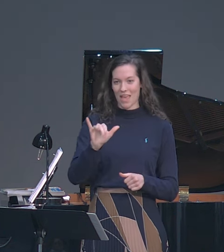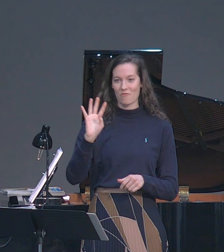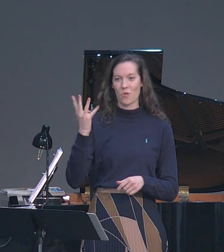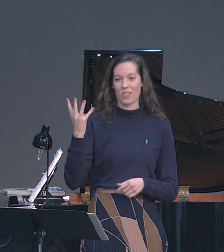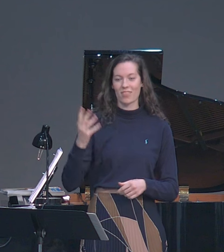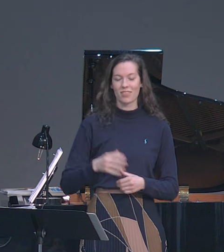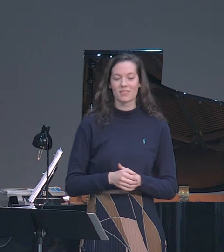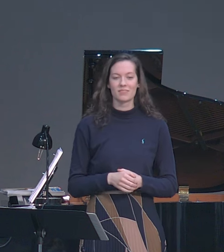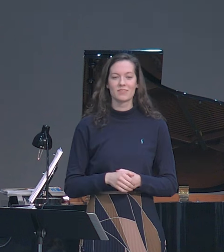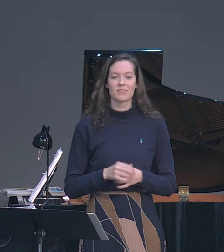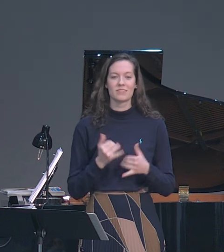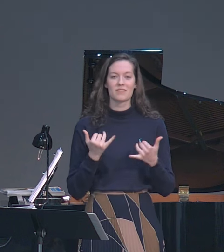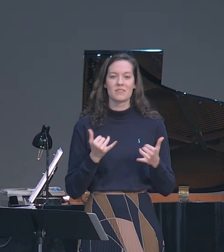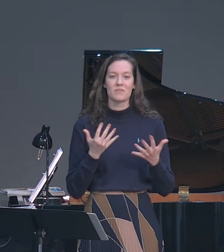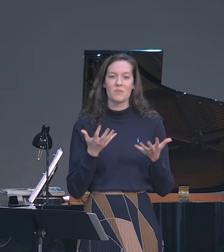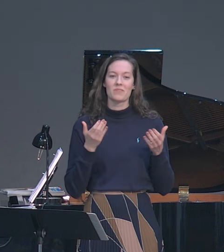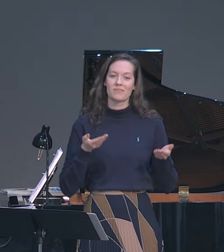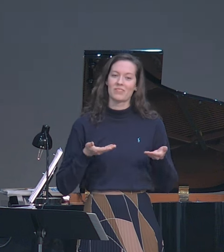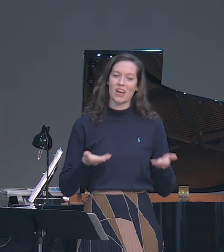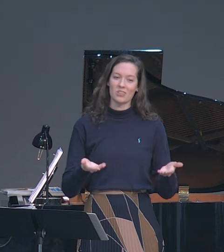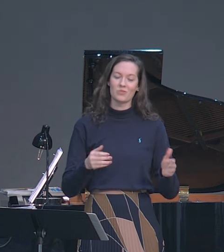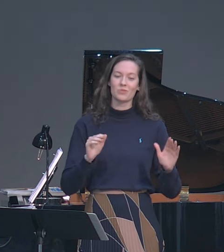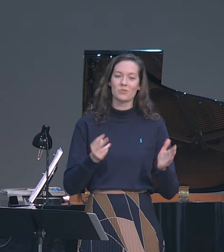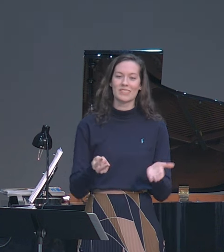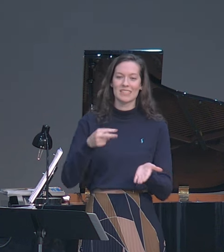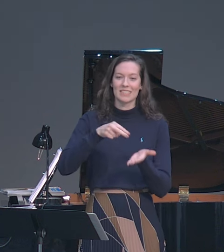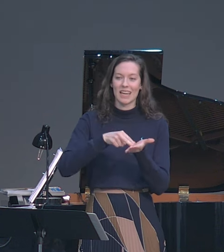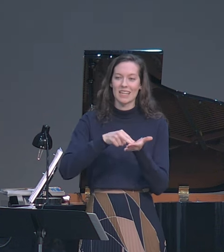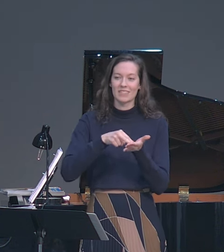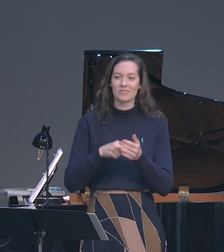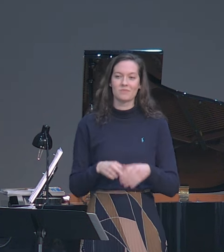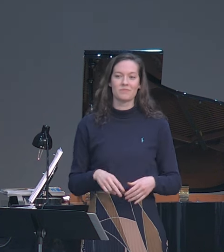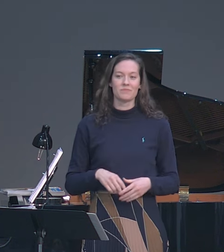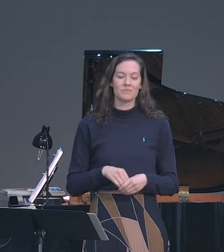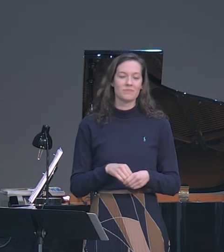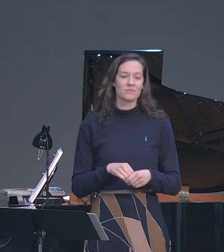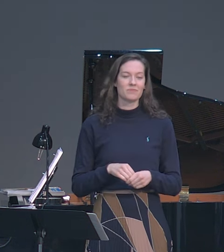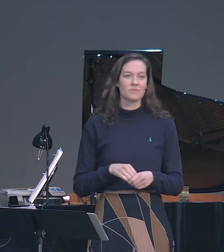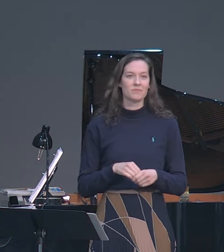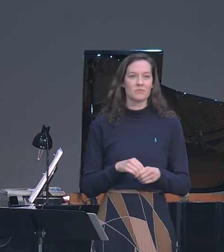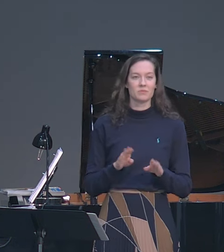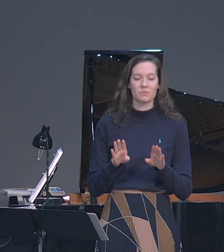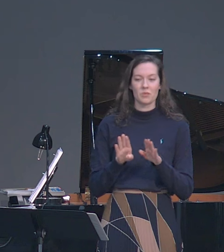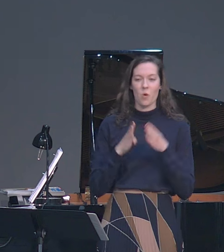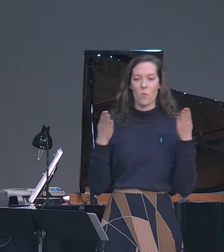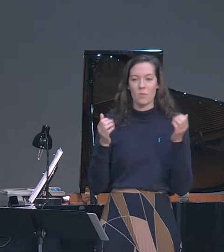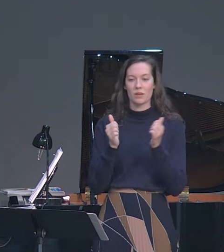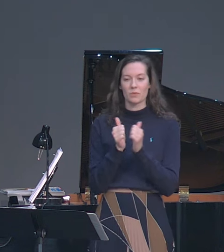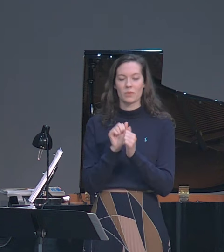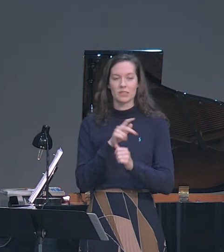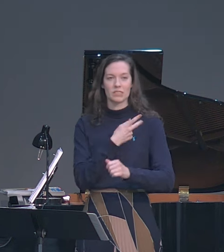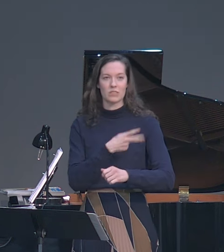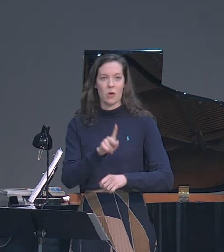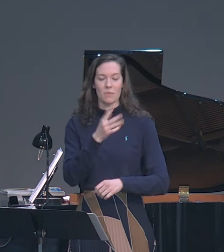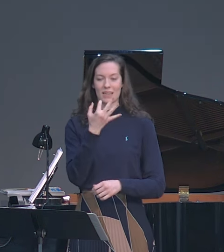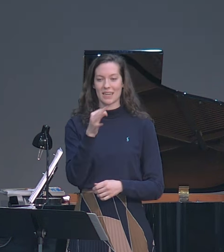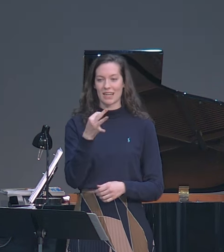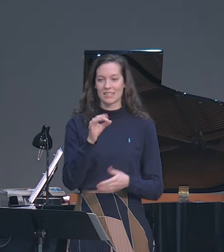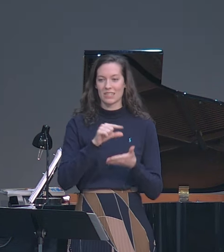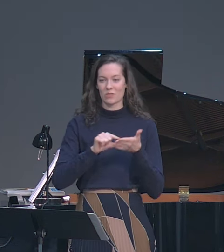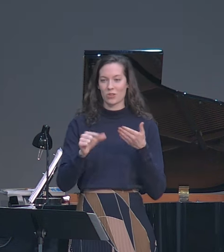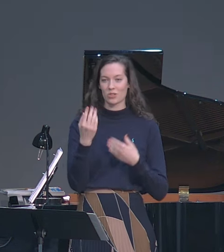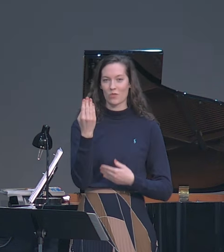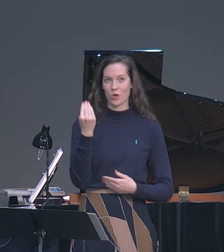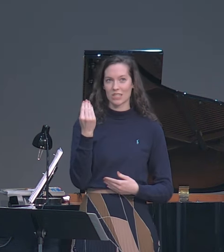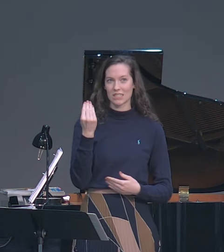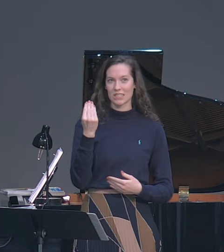at this time, I'd like to invite you to please stand as we open our worship service from the words that are recorded in Psalm 19, verse